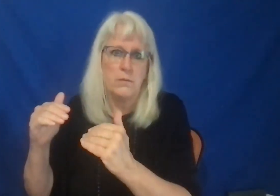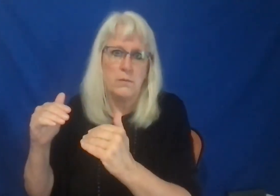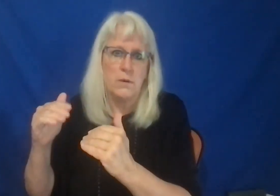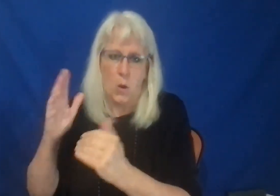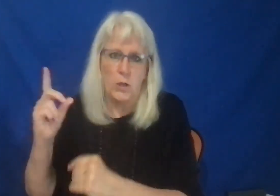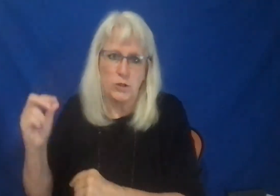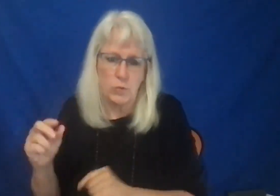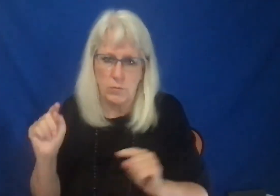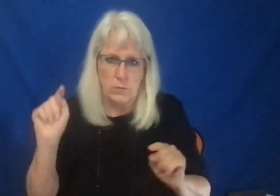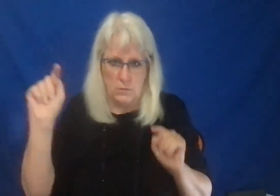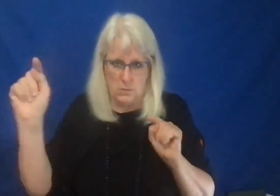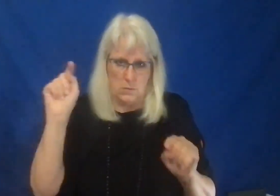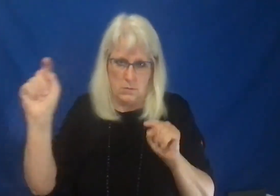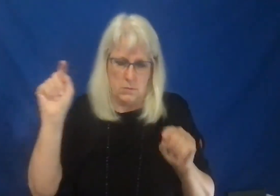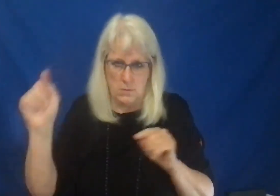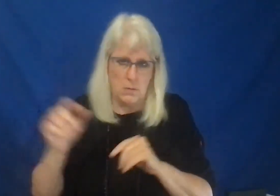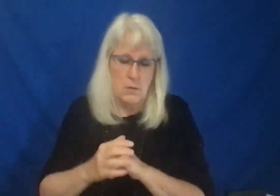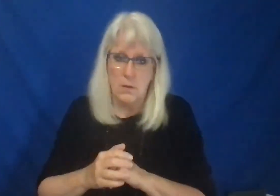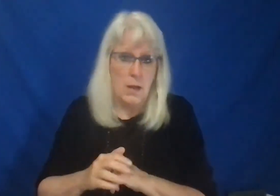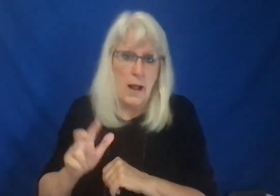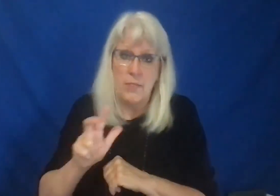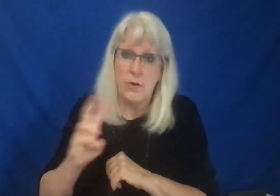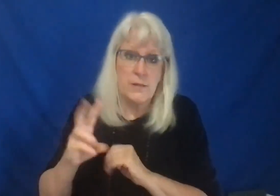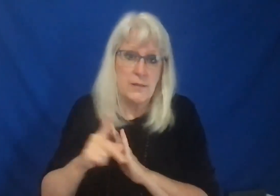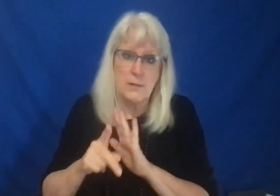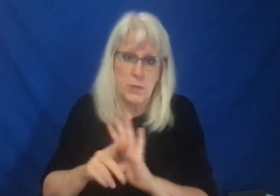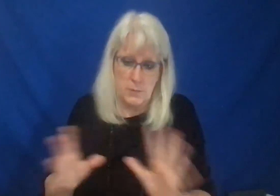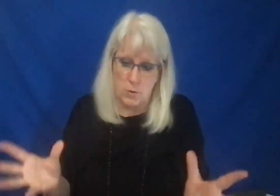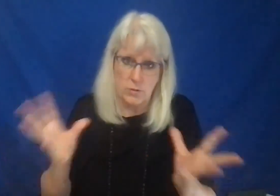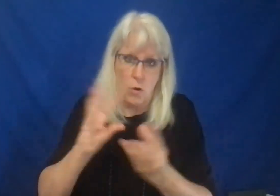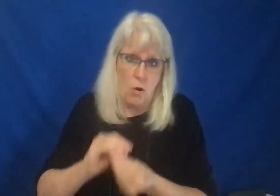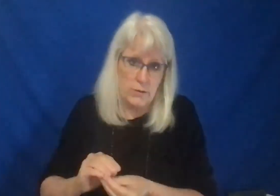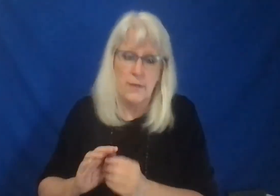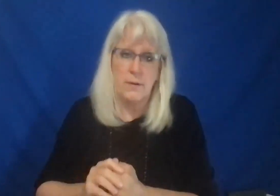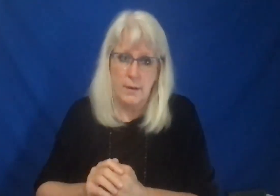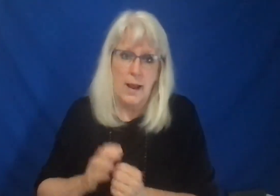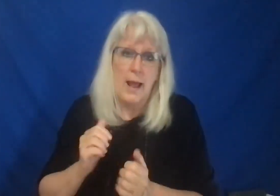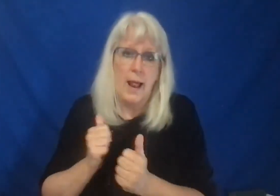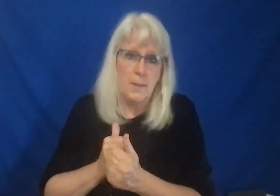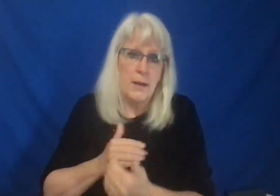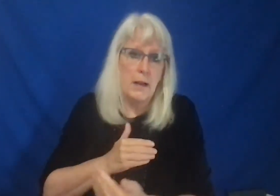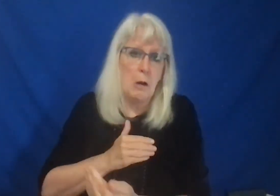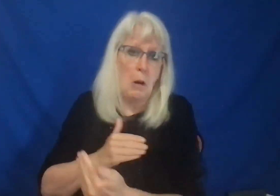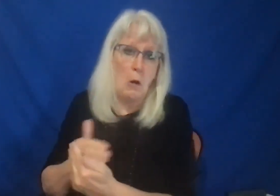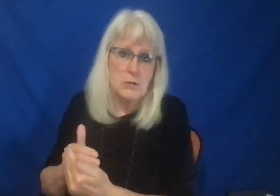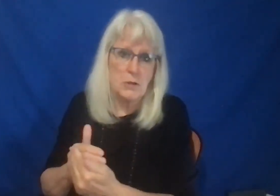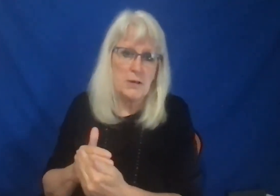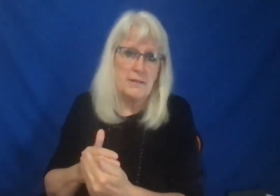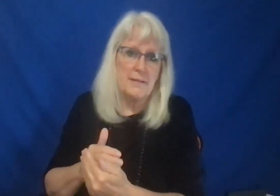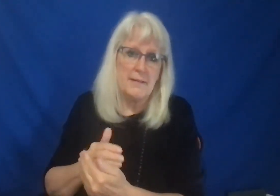I think that all 36 of our principles together get me a little bit closer to where I actually want to be.